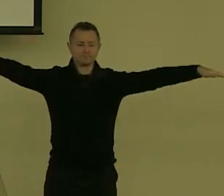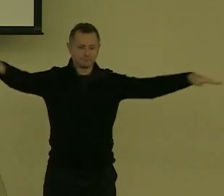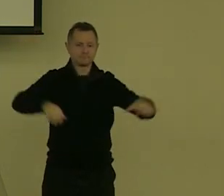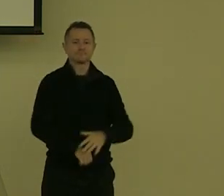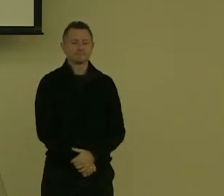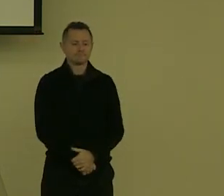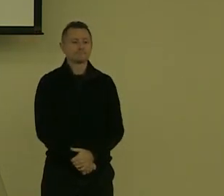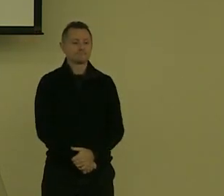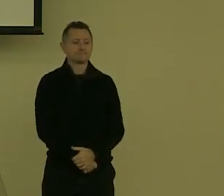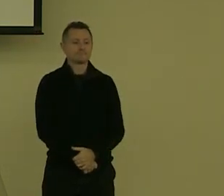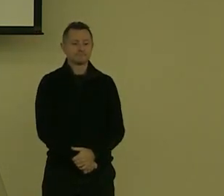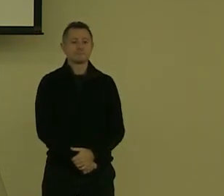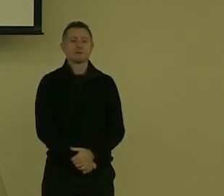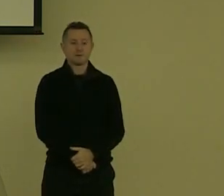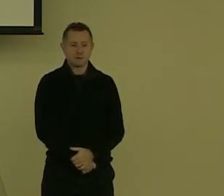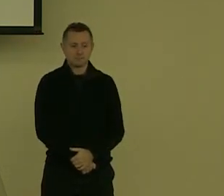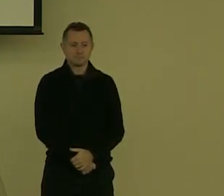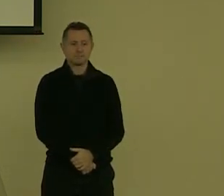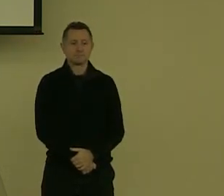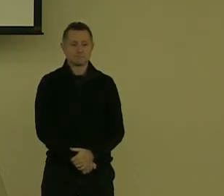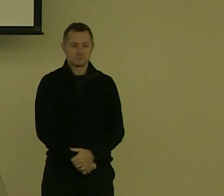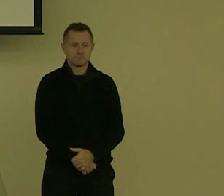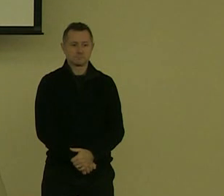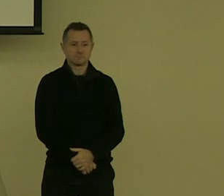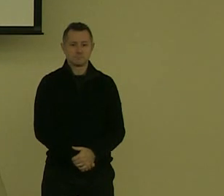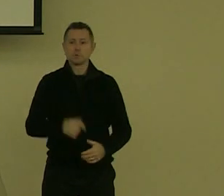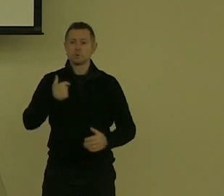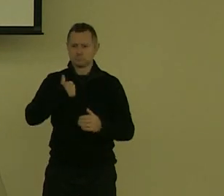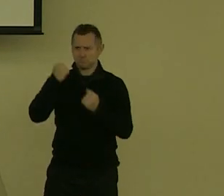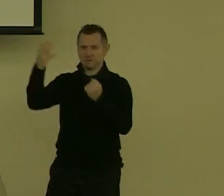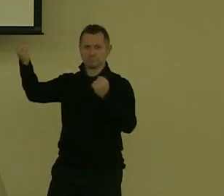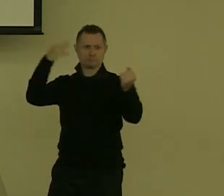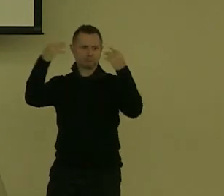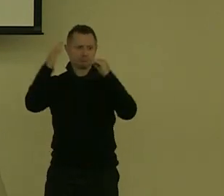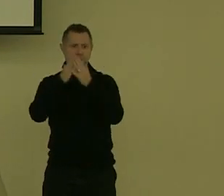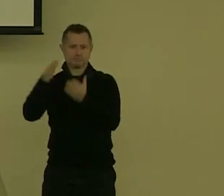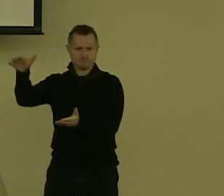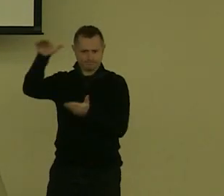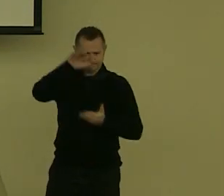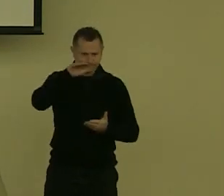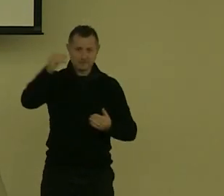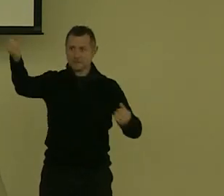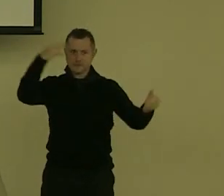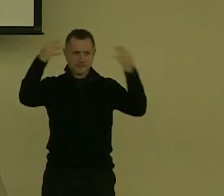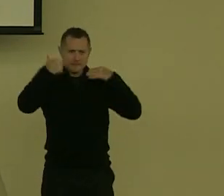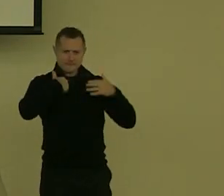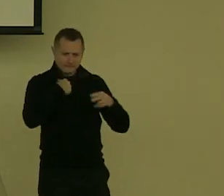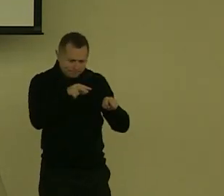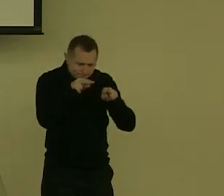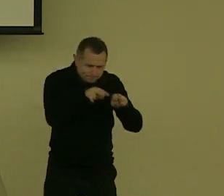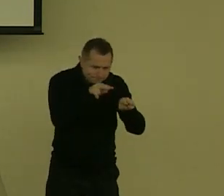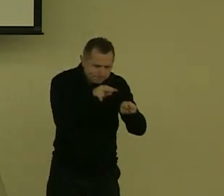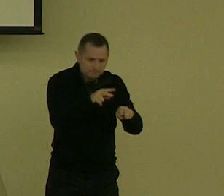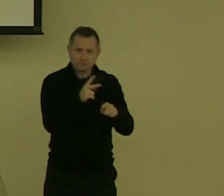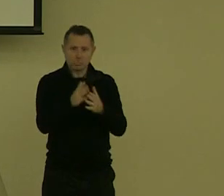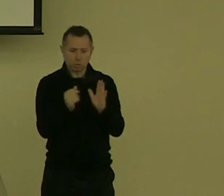And I'm now the adjunct curator for comics and cartoons in our rare book manuscript library, where we've added to